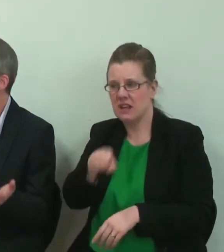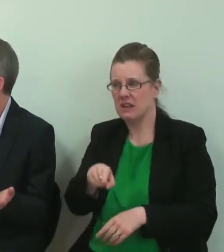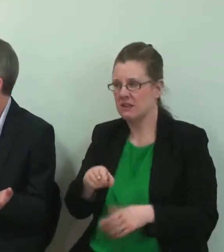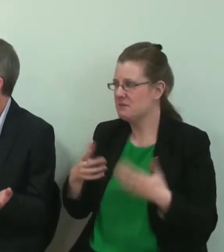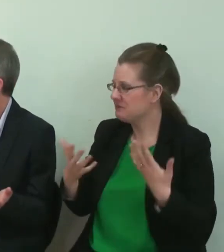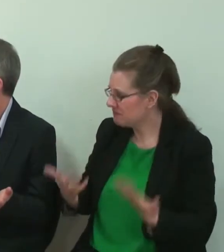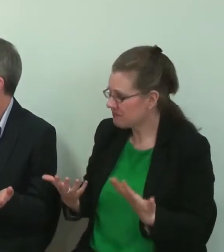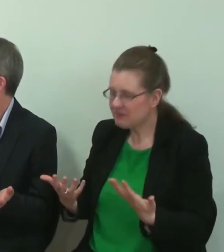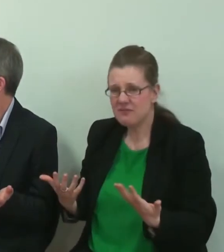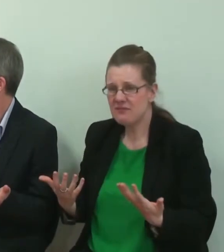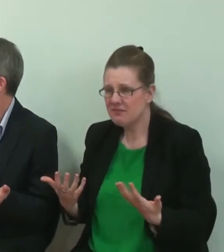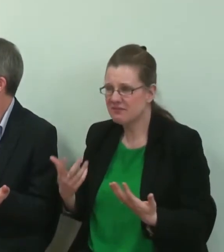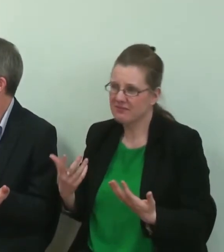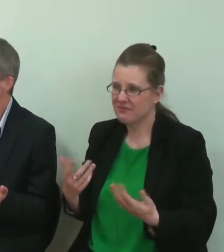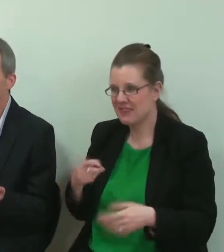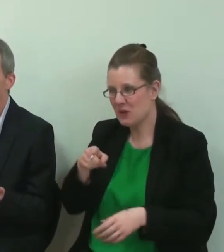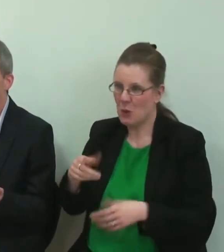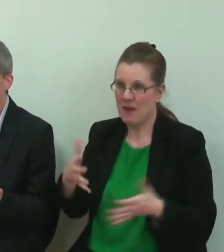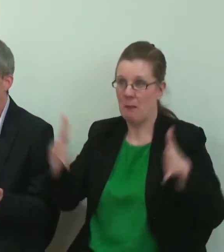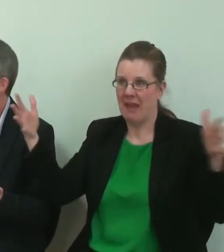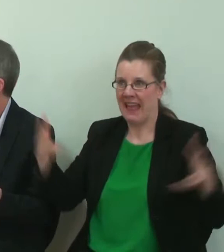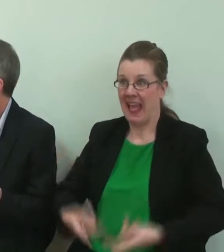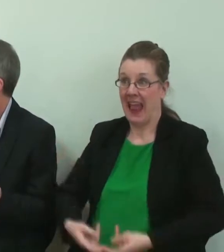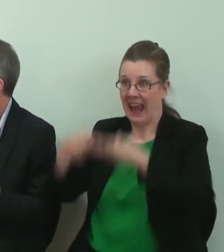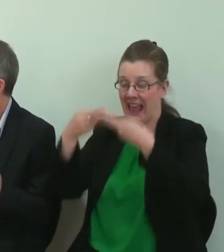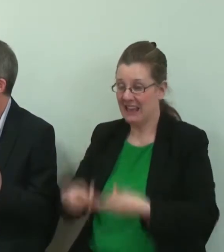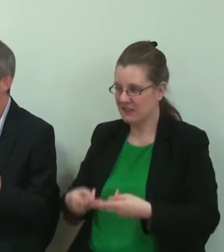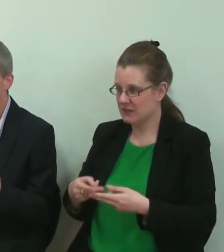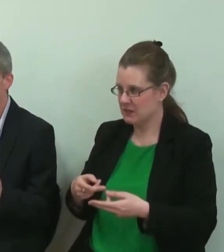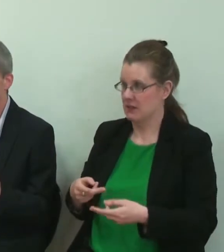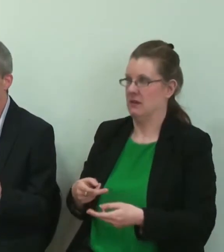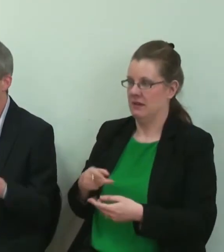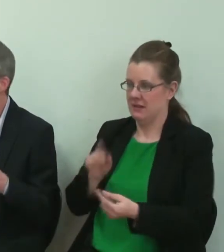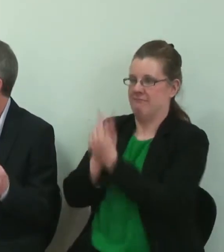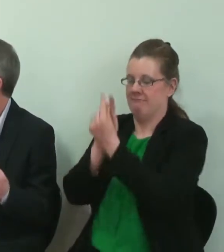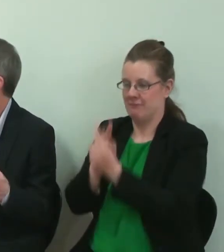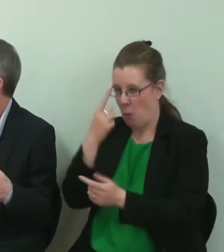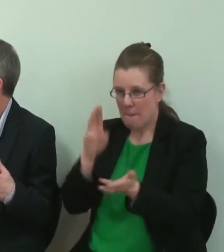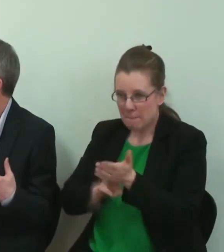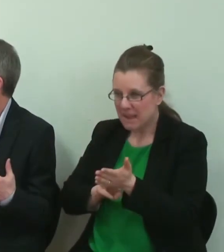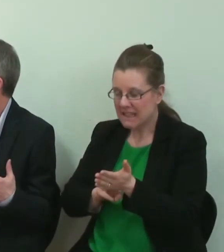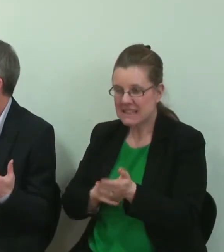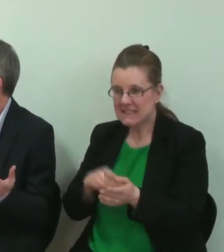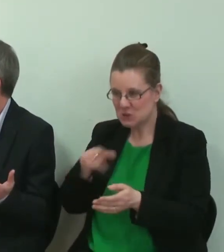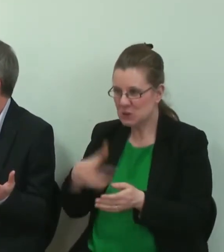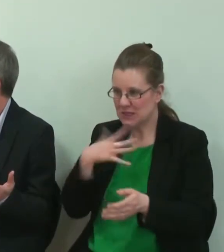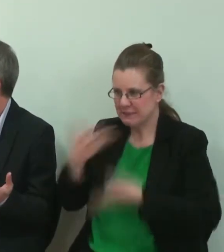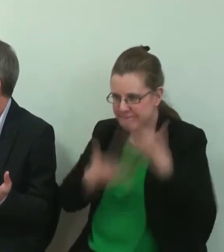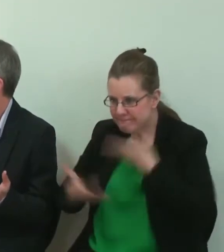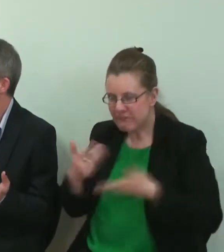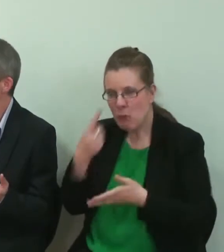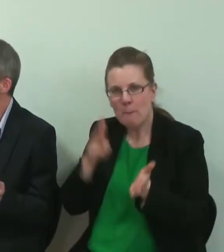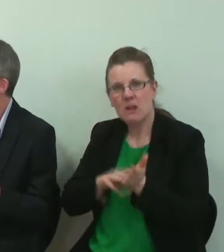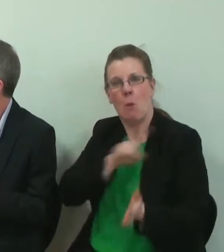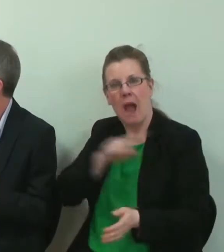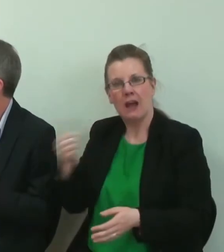a big elevator, I guess, or a big lift, and you've just got to do that whole kind of lift statement almost for a minute. So